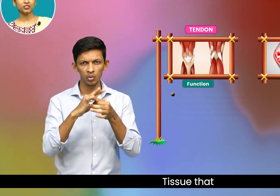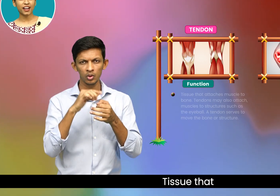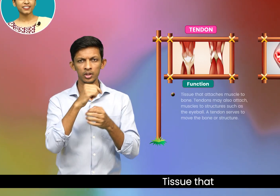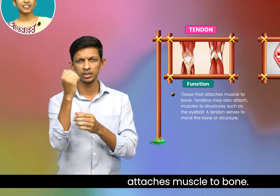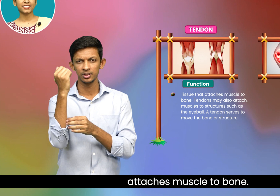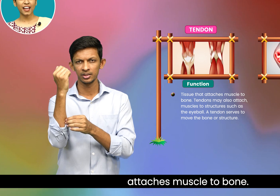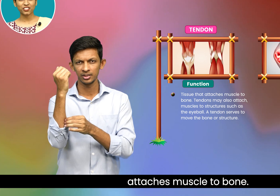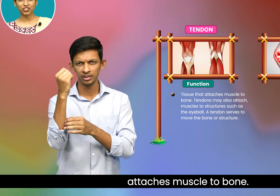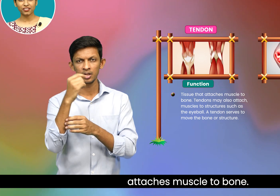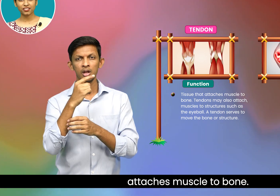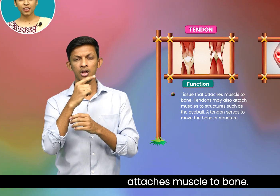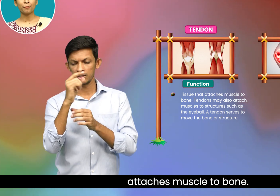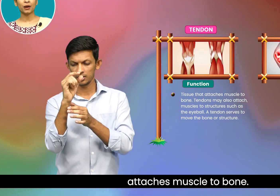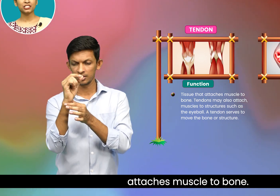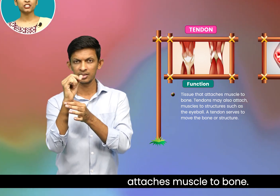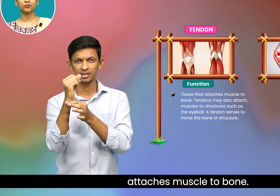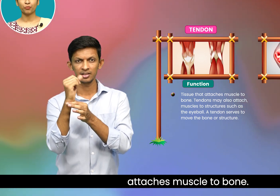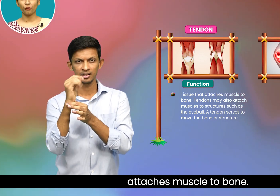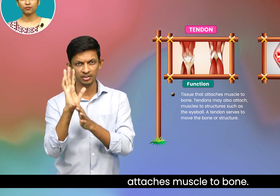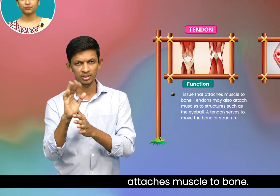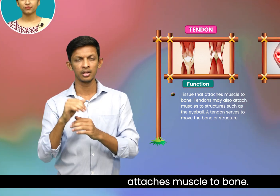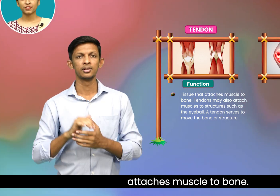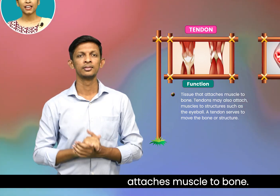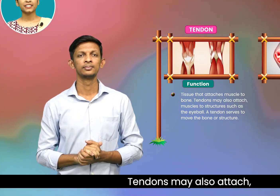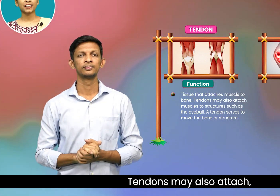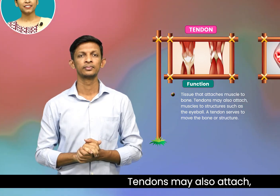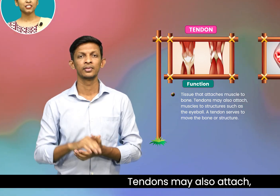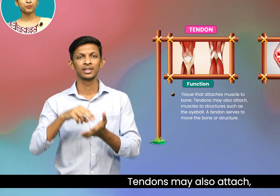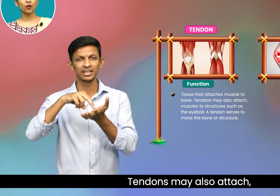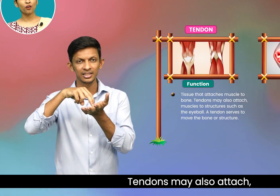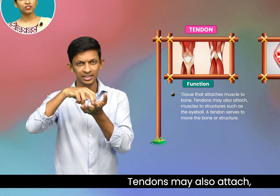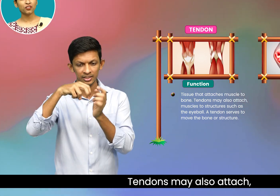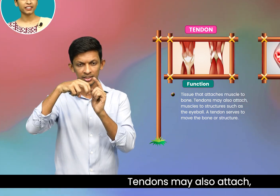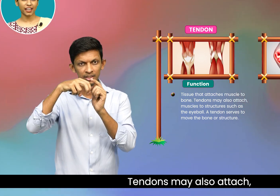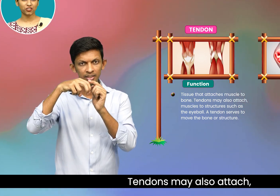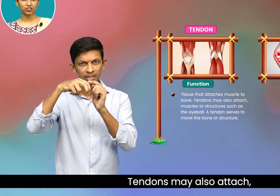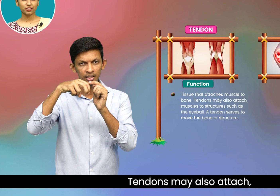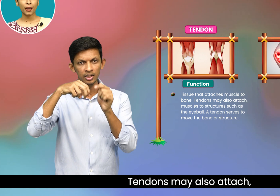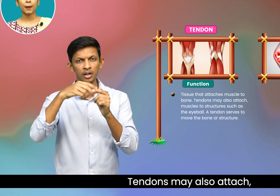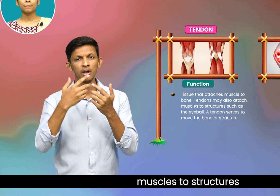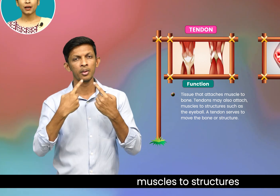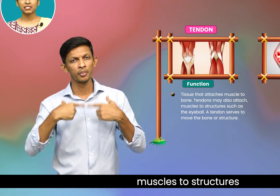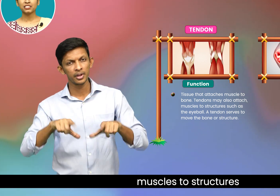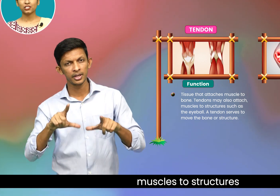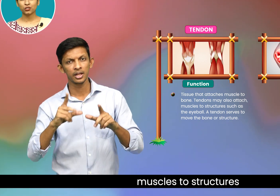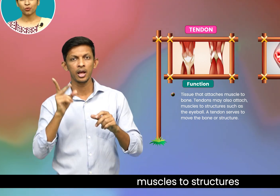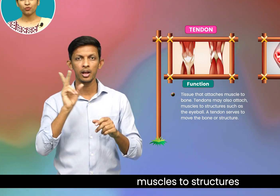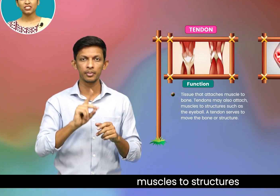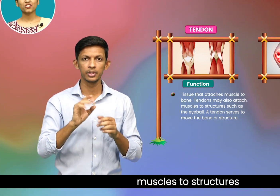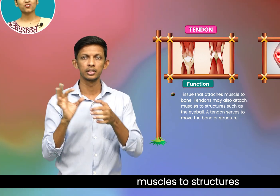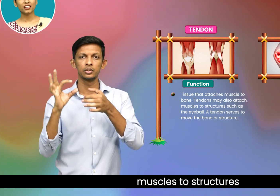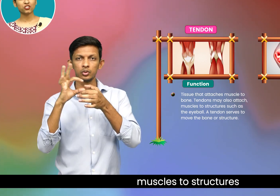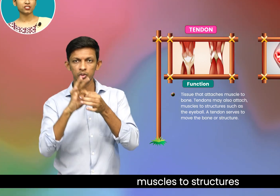Tissue that attaches muscle to bone. Tendons may also attach muscles